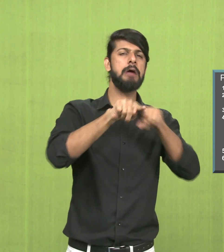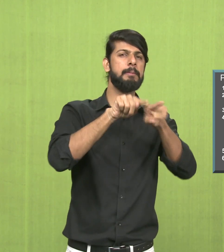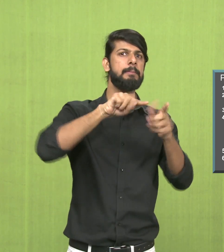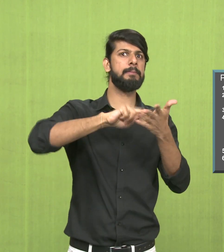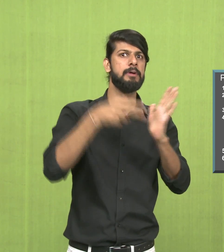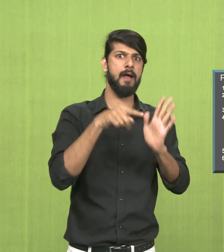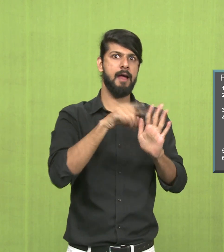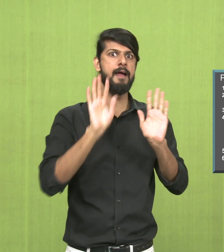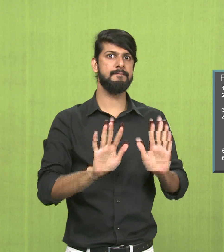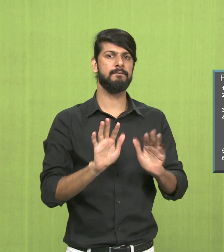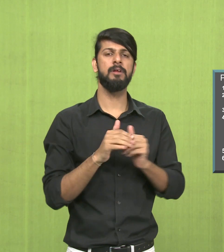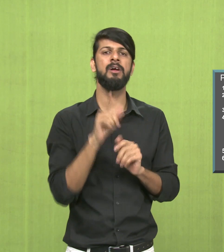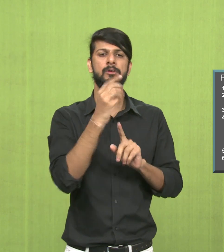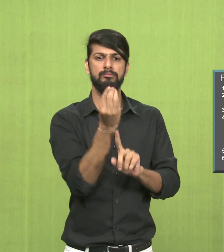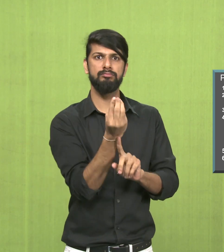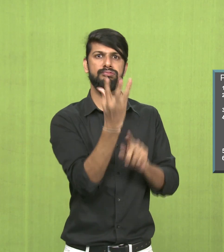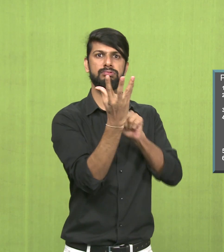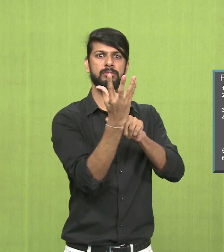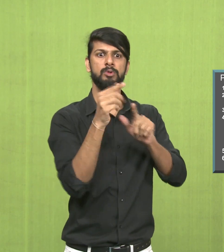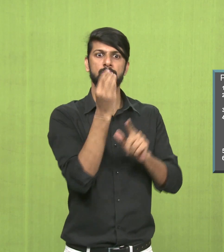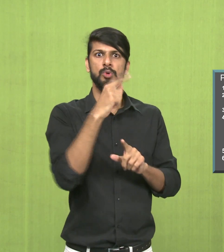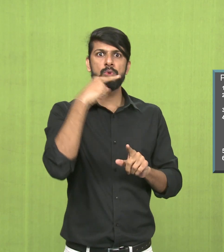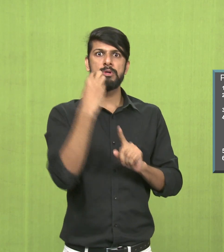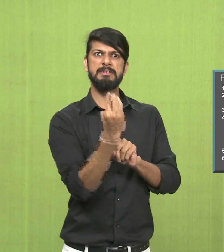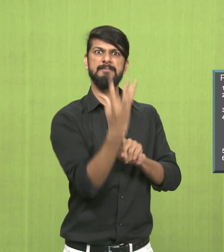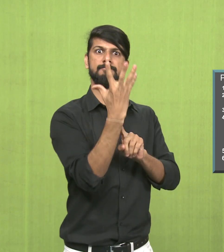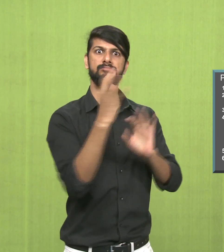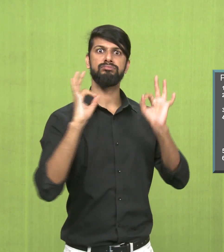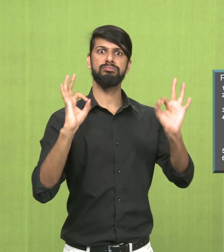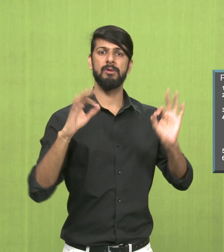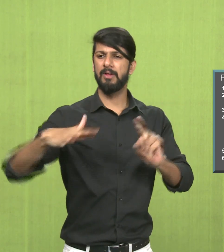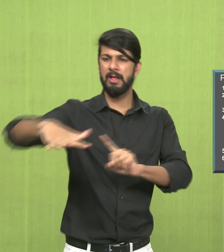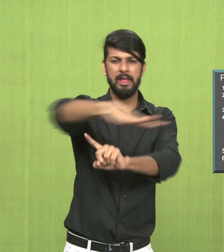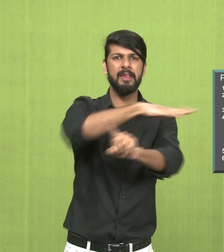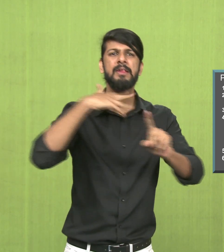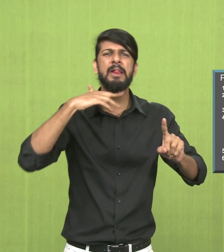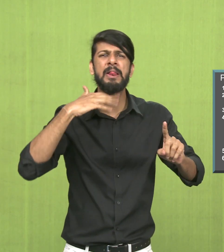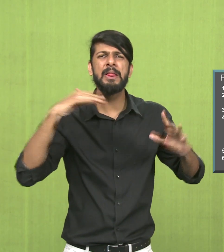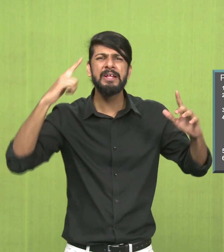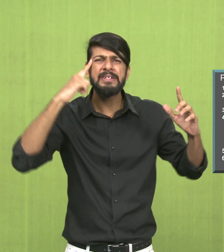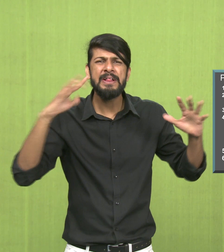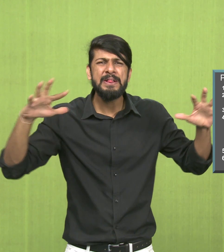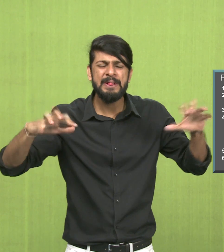be full of scum or dirt, but the lotus, the beautiful flower, is significant